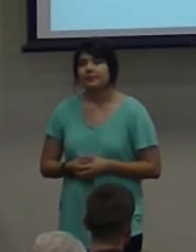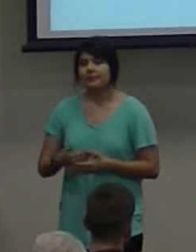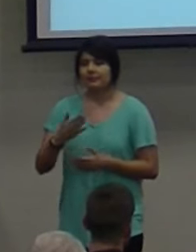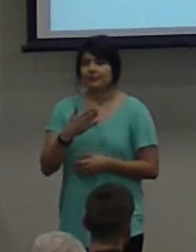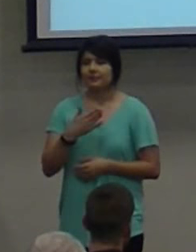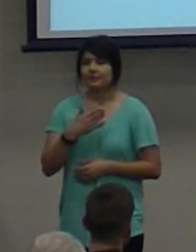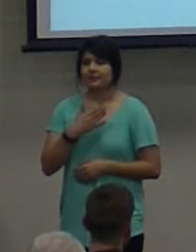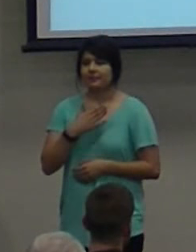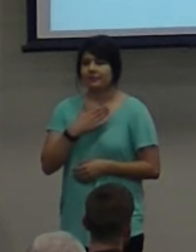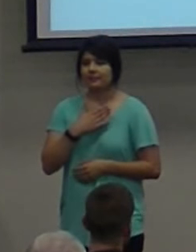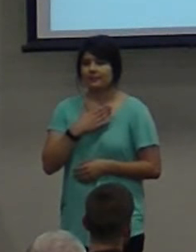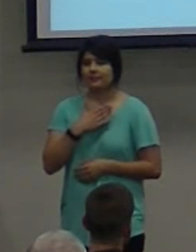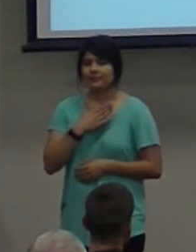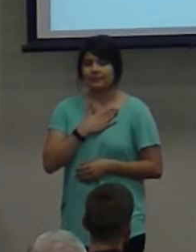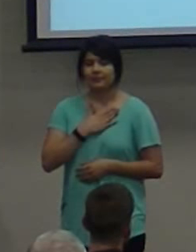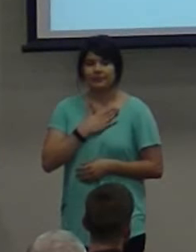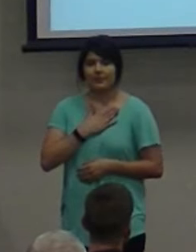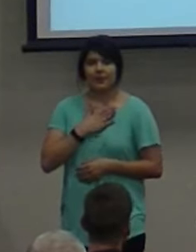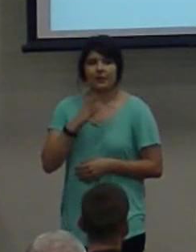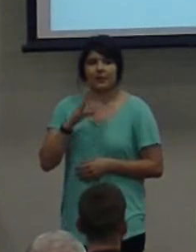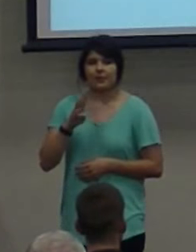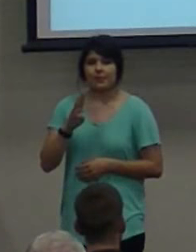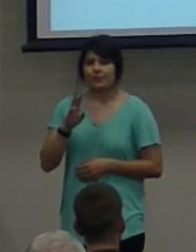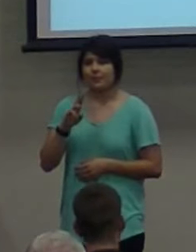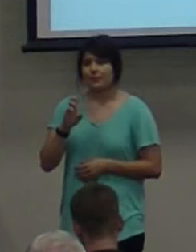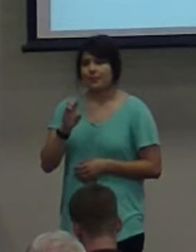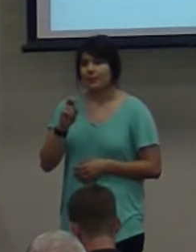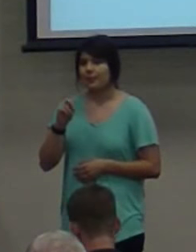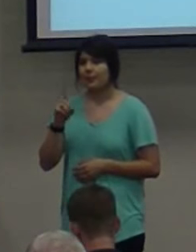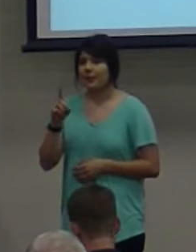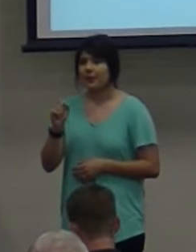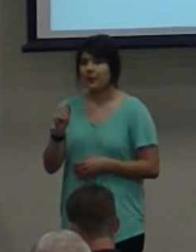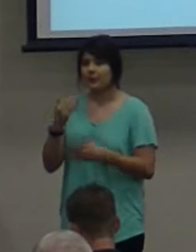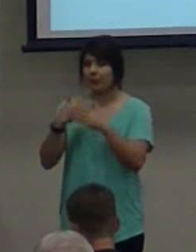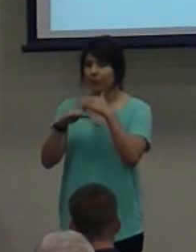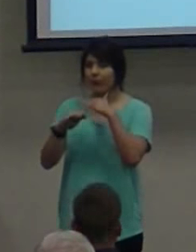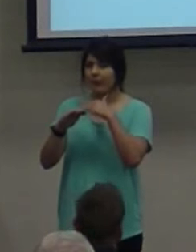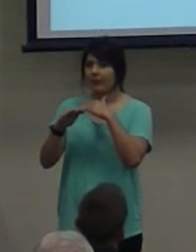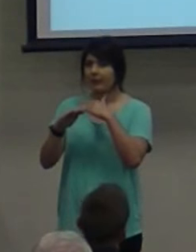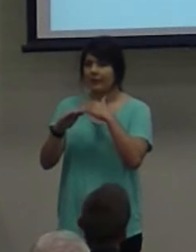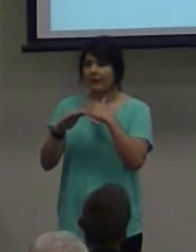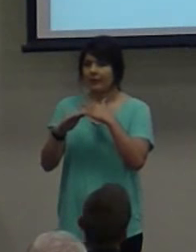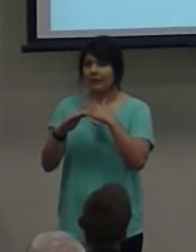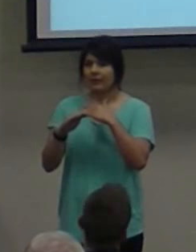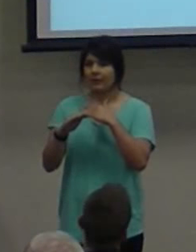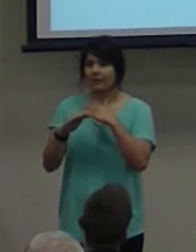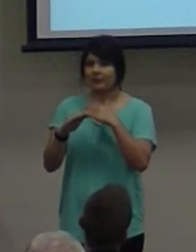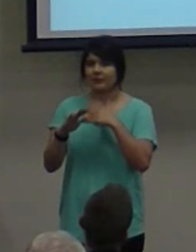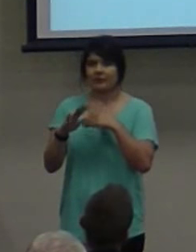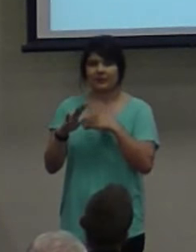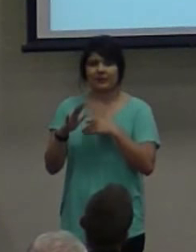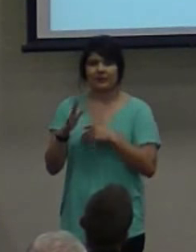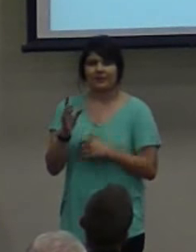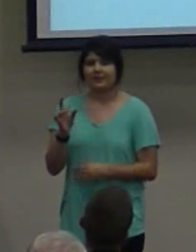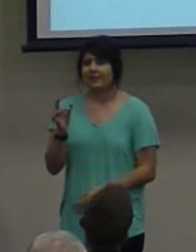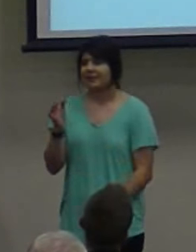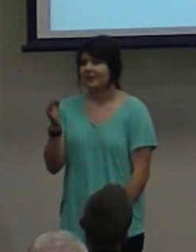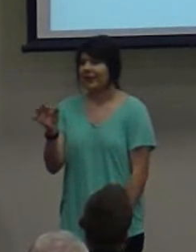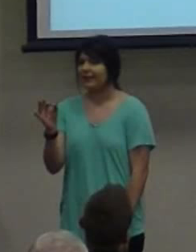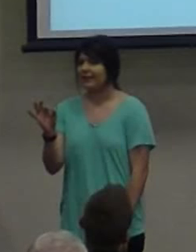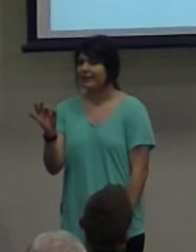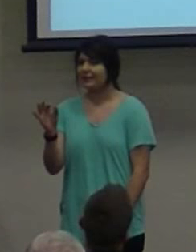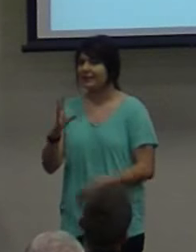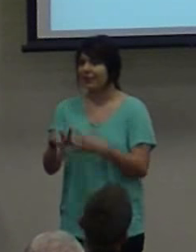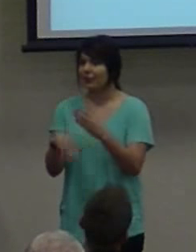My granddad, who was born in the 19th century in a place called